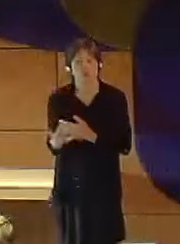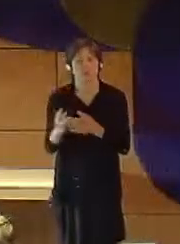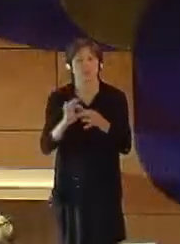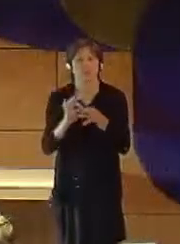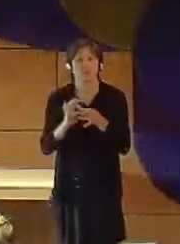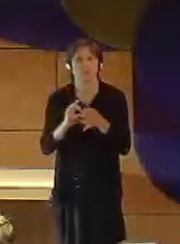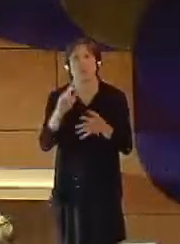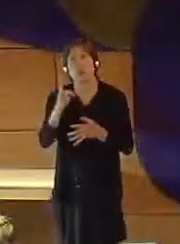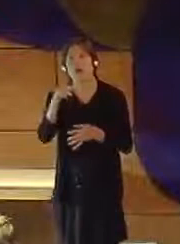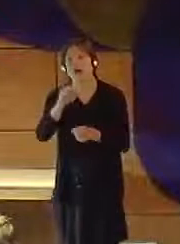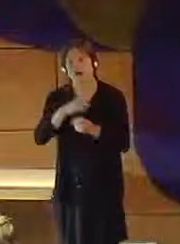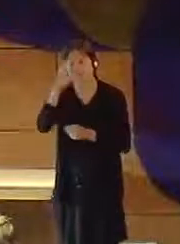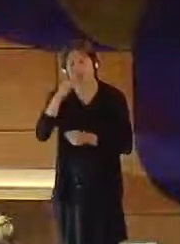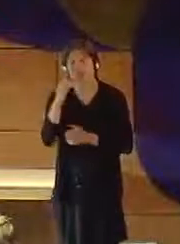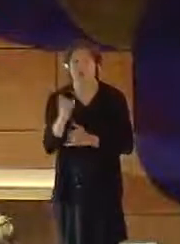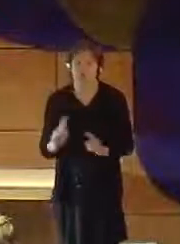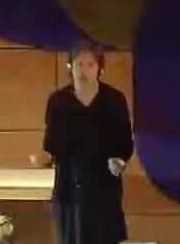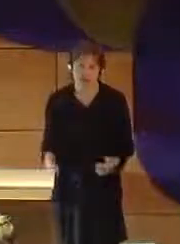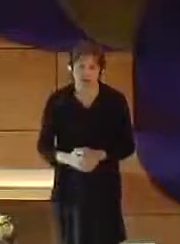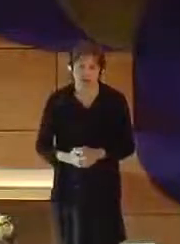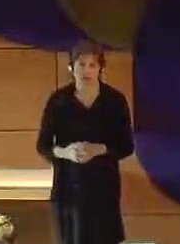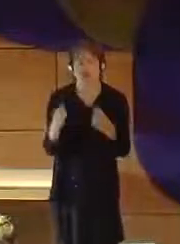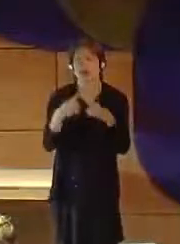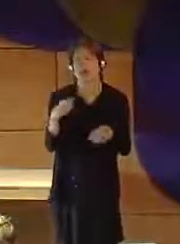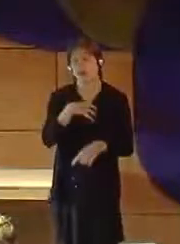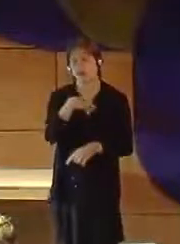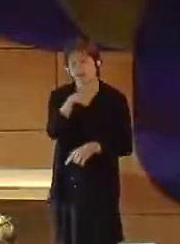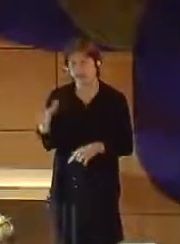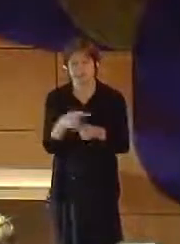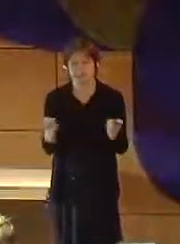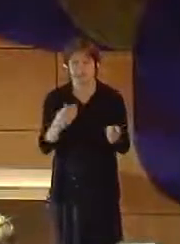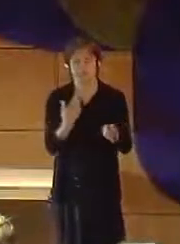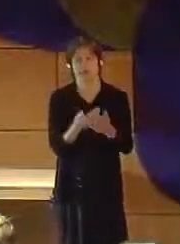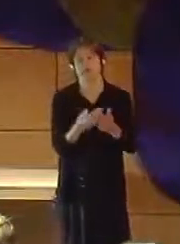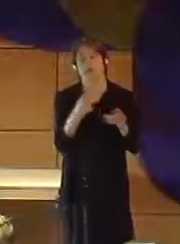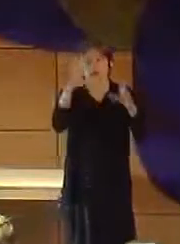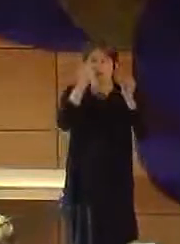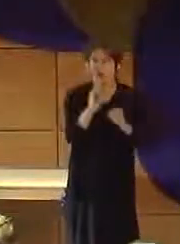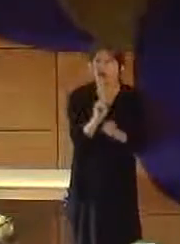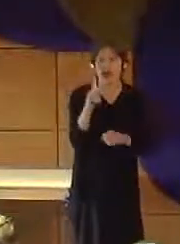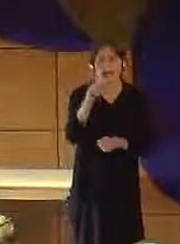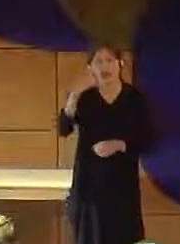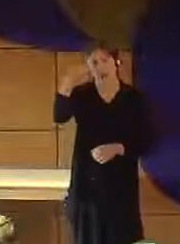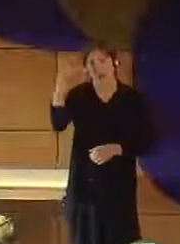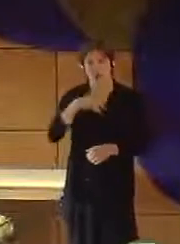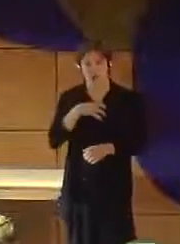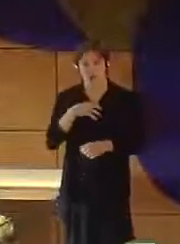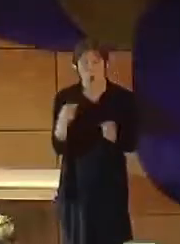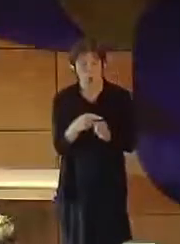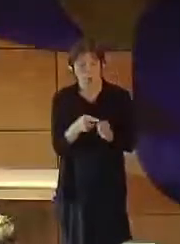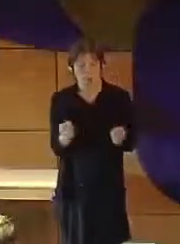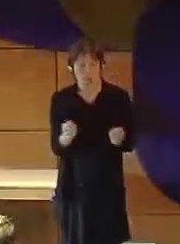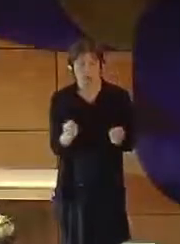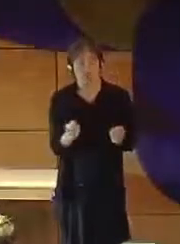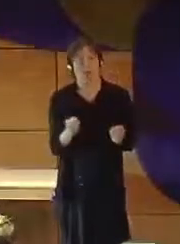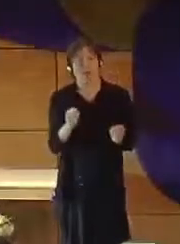other patients with conditions like Kalman Syndrome, where people say the fertility is up to 70% in